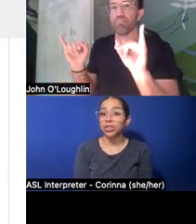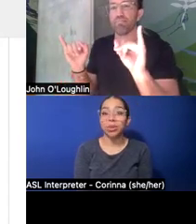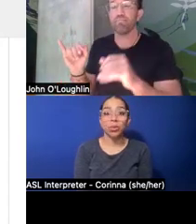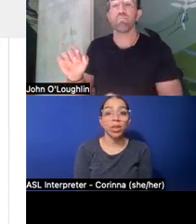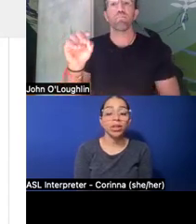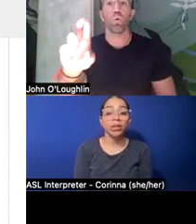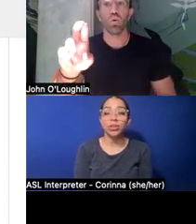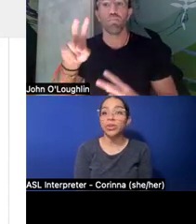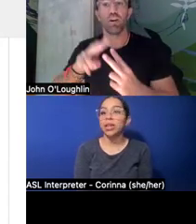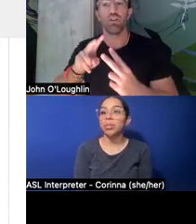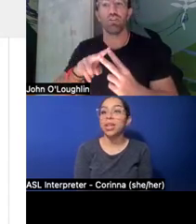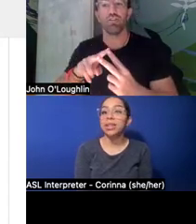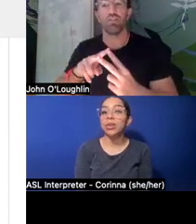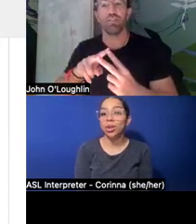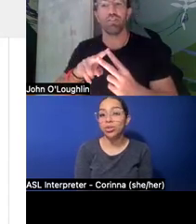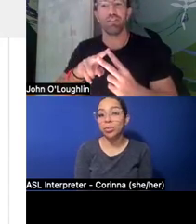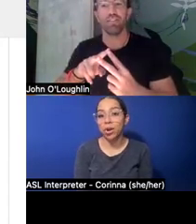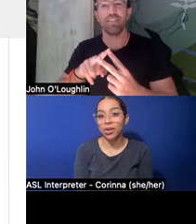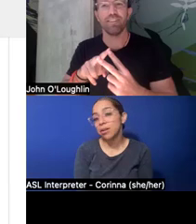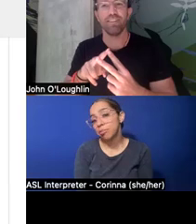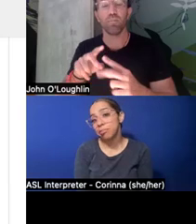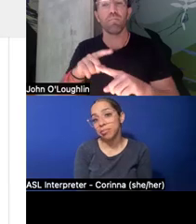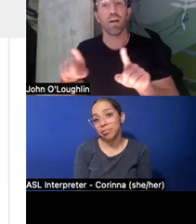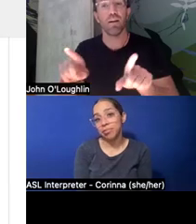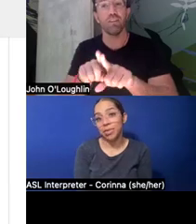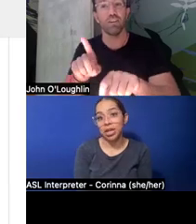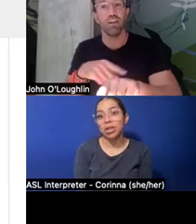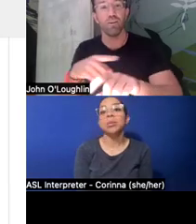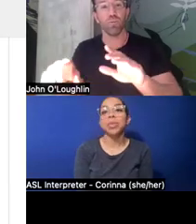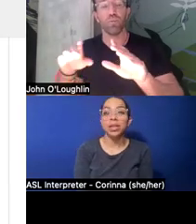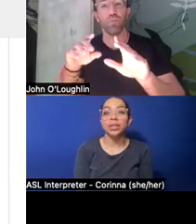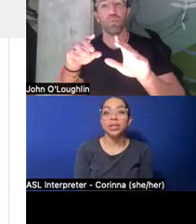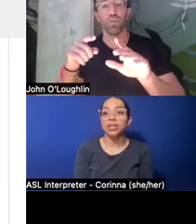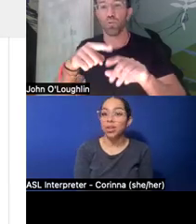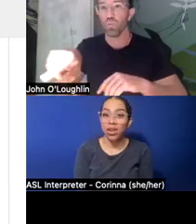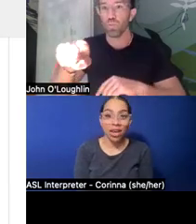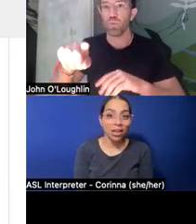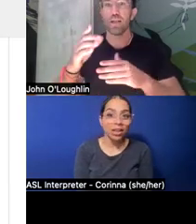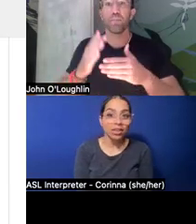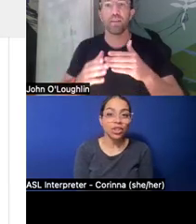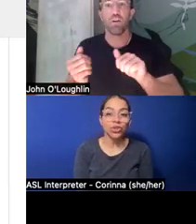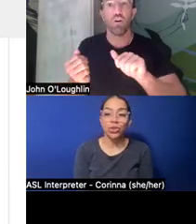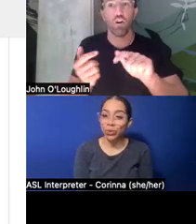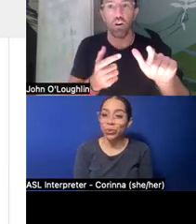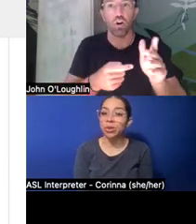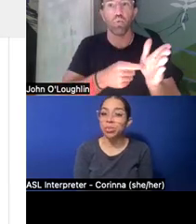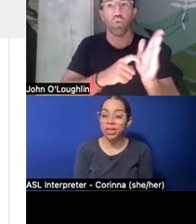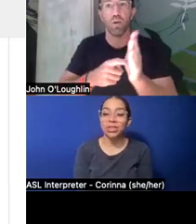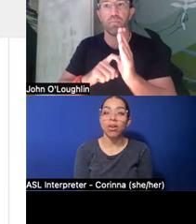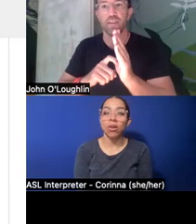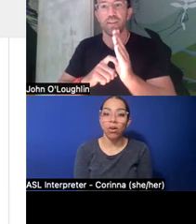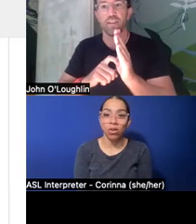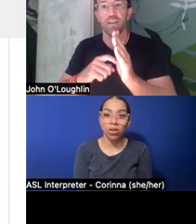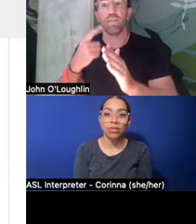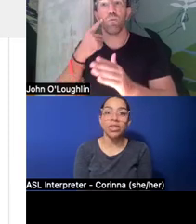You could do number one, you could do that independently, or you can partner up. But as long as you